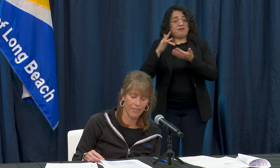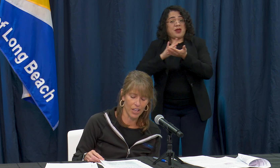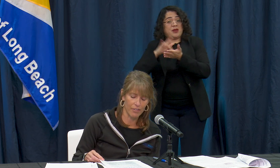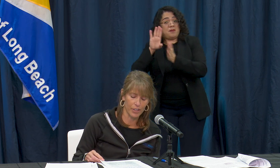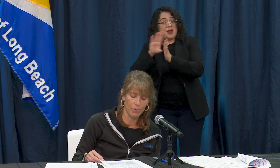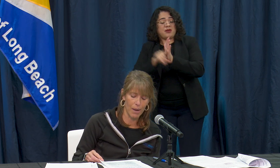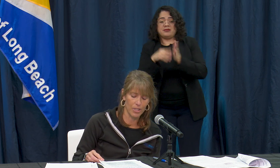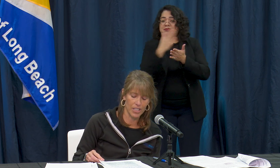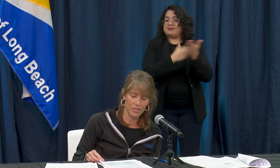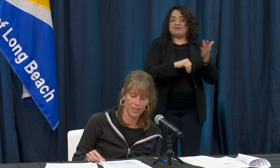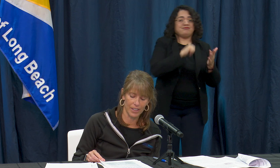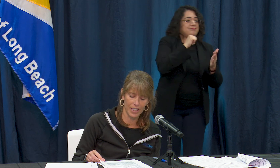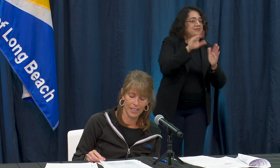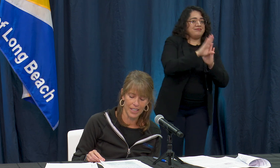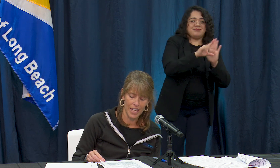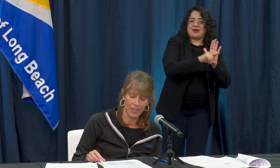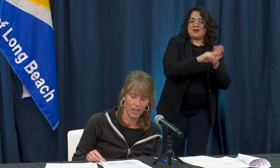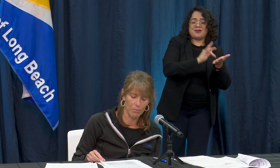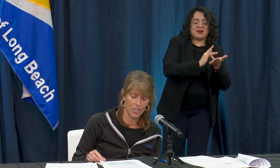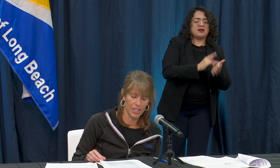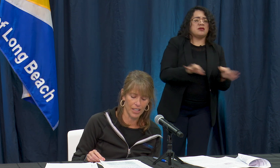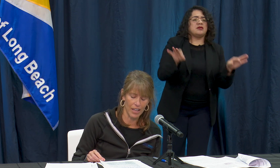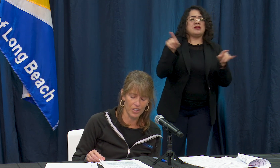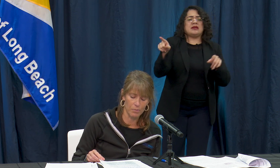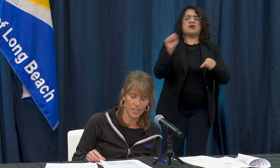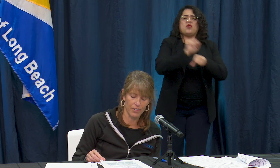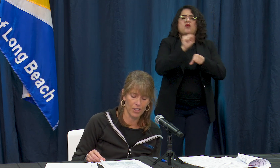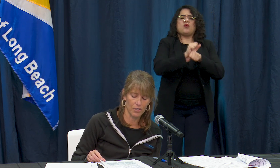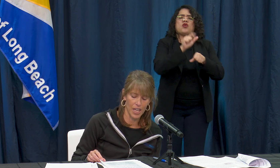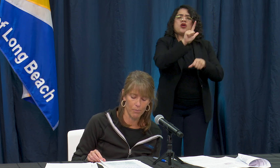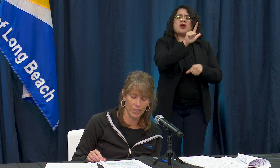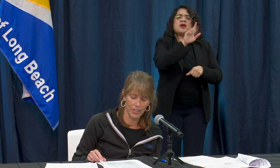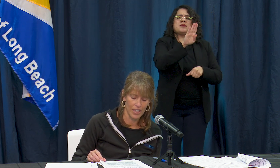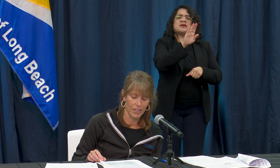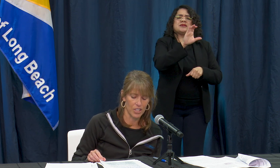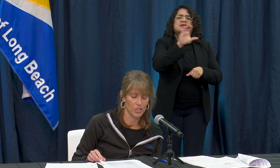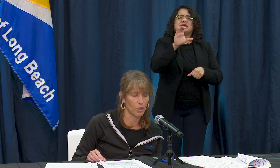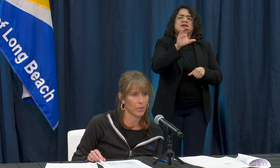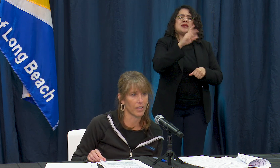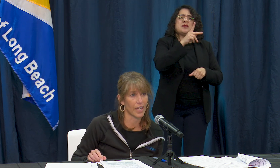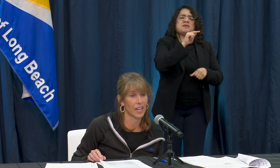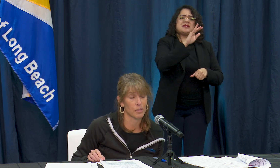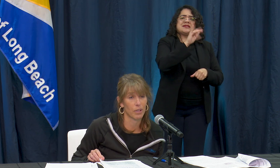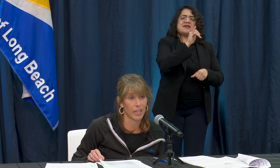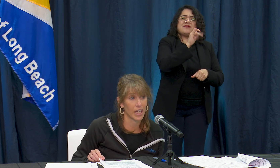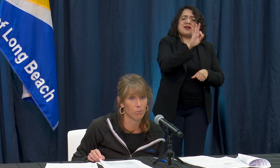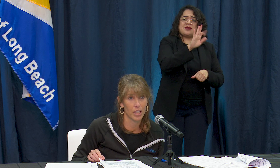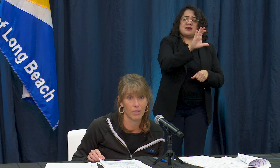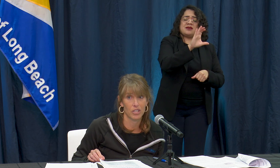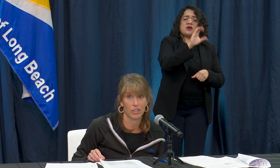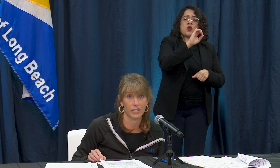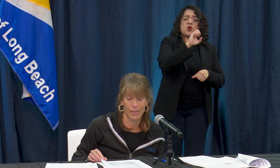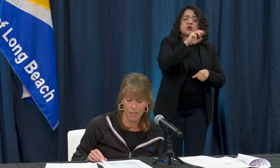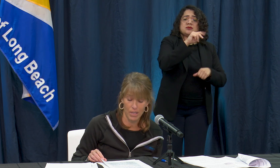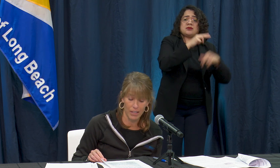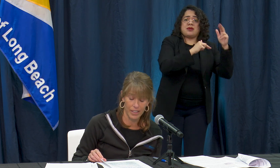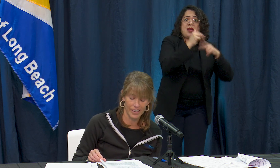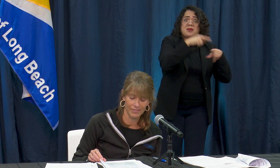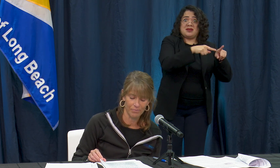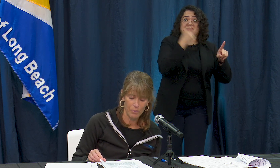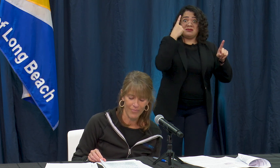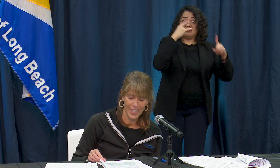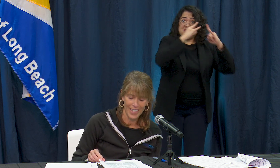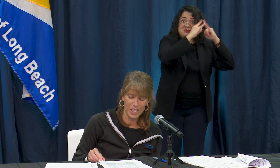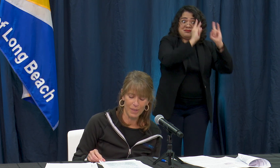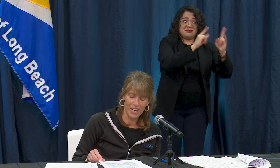been staffing our free rapid assessment clinic at the Long Beach City College Pacific Coast campus that just opened, and it's been raining pretty much the whole time they've been out